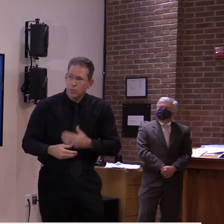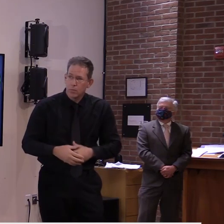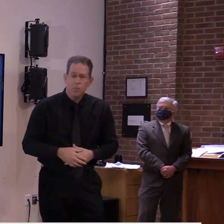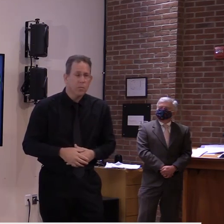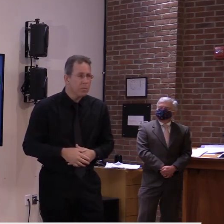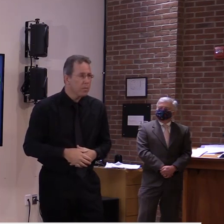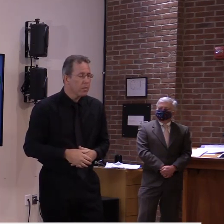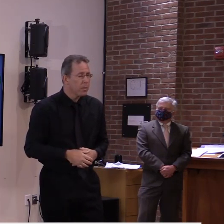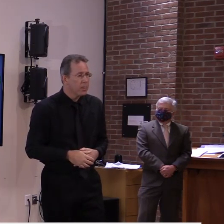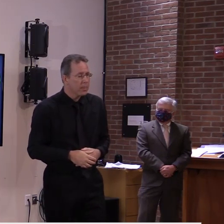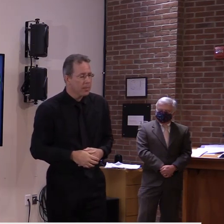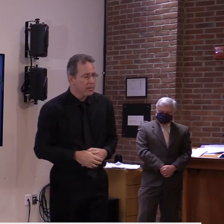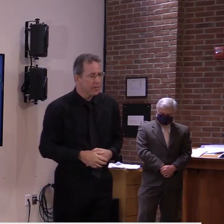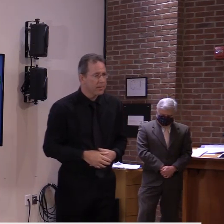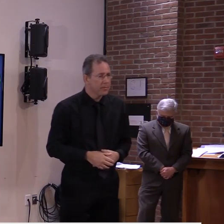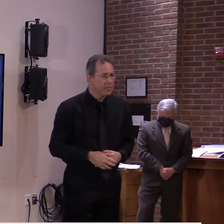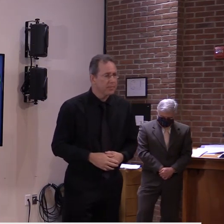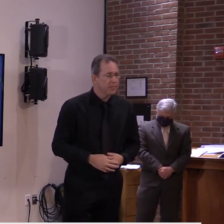that?